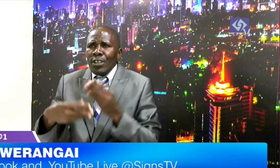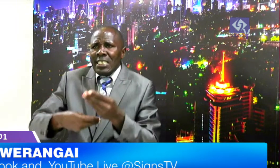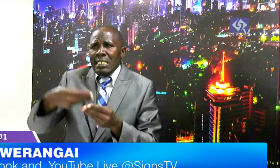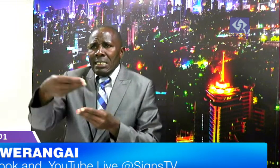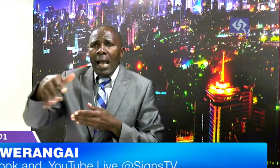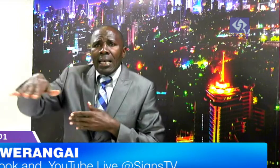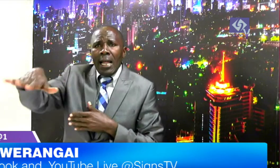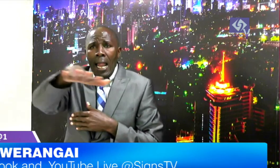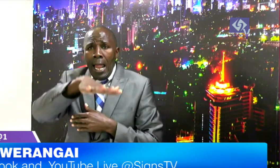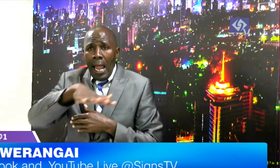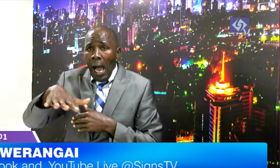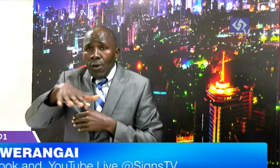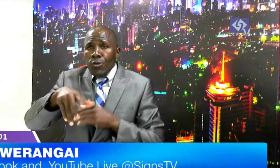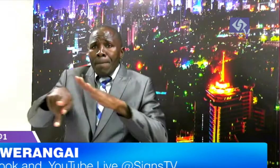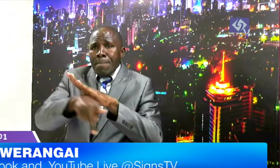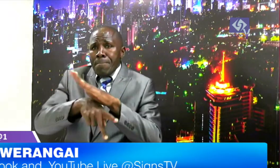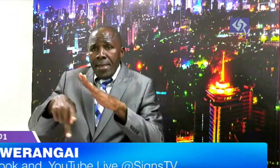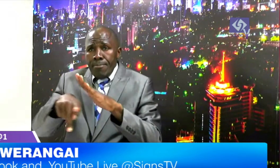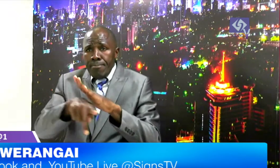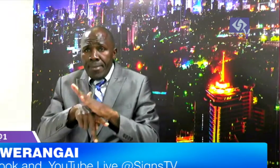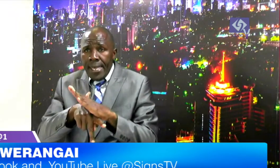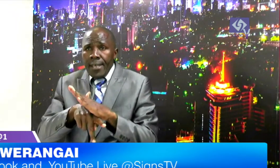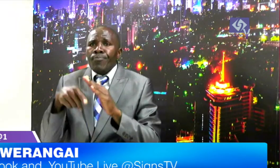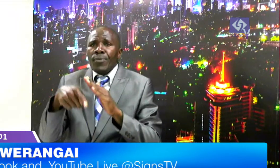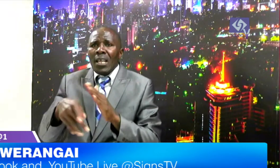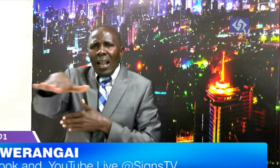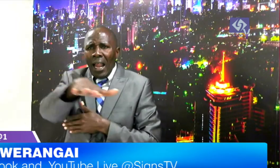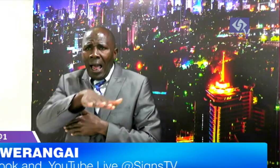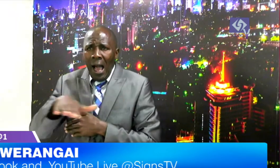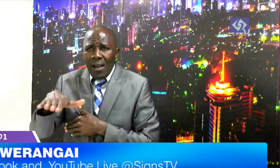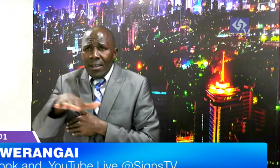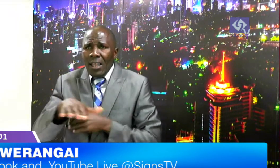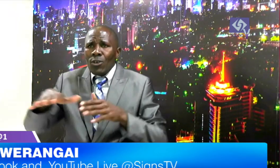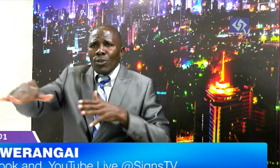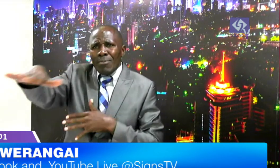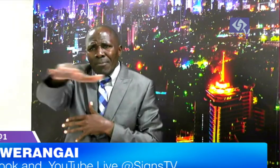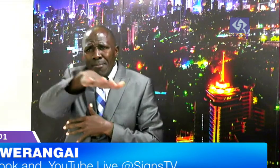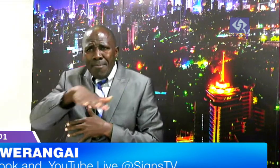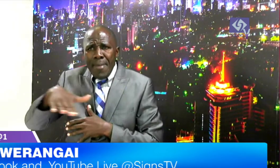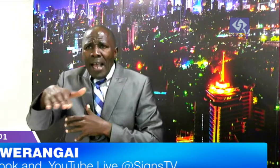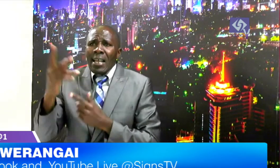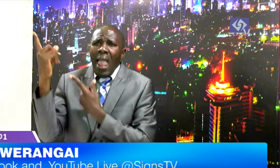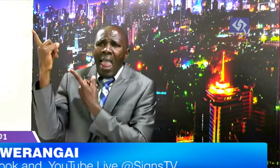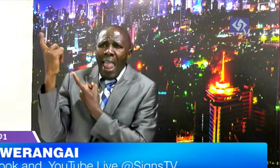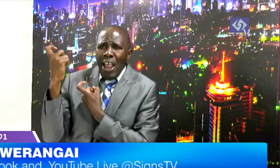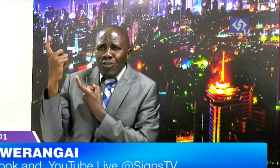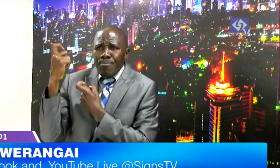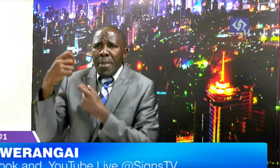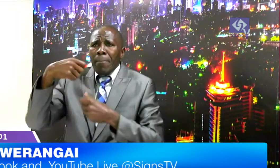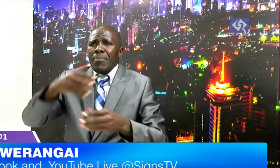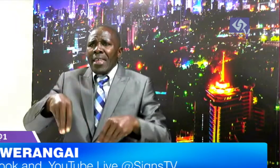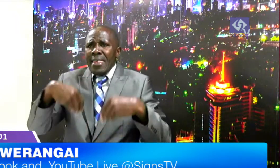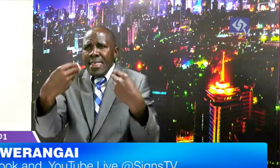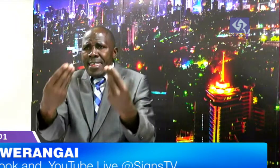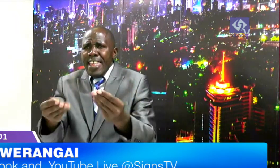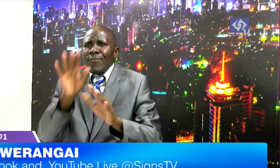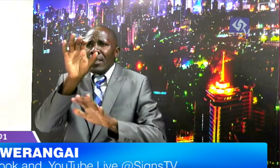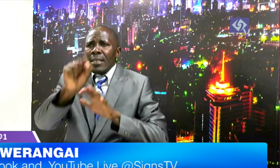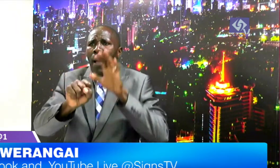the plan includes the construction of 25 dams, primarily targeting arid areas. These